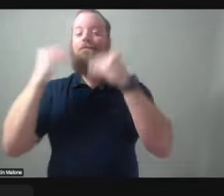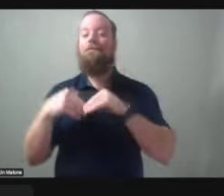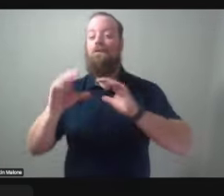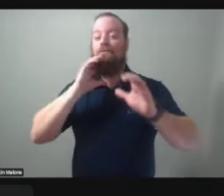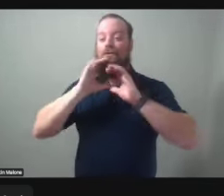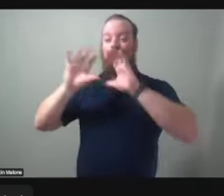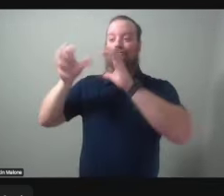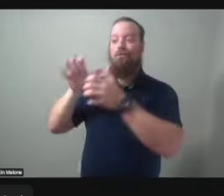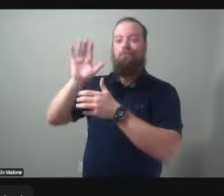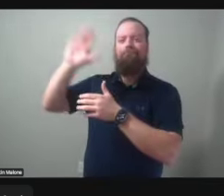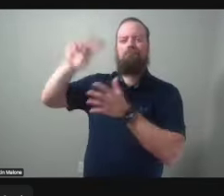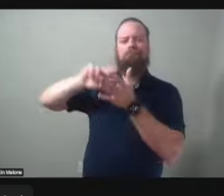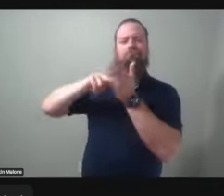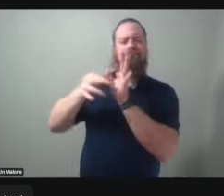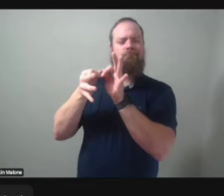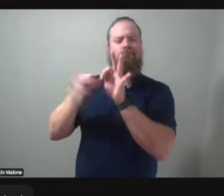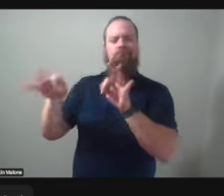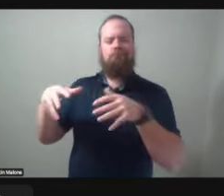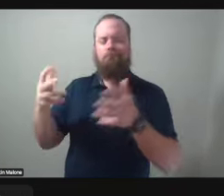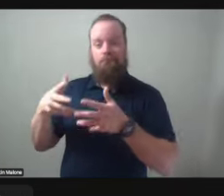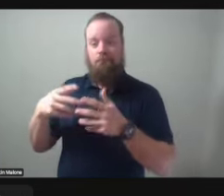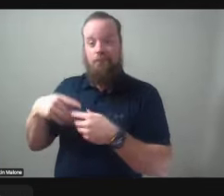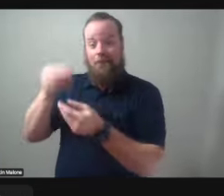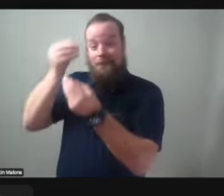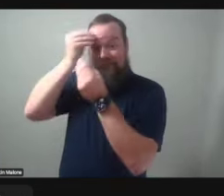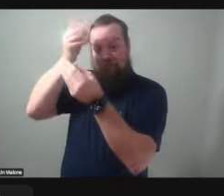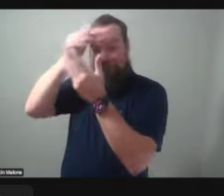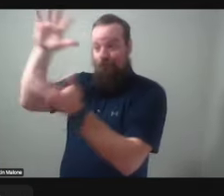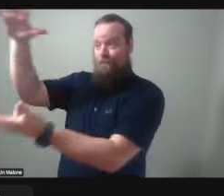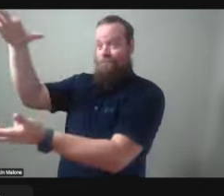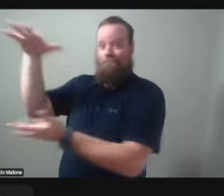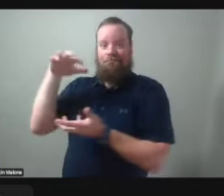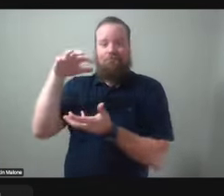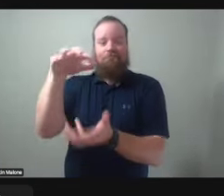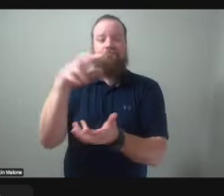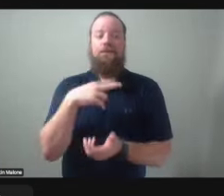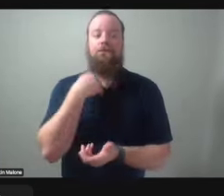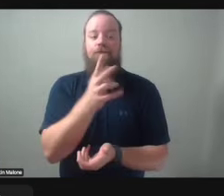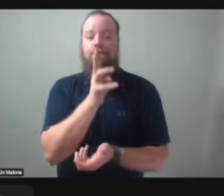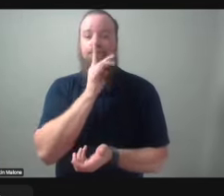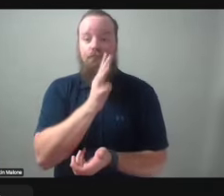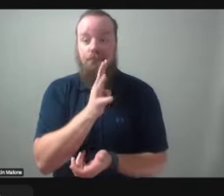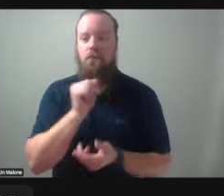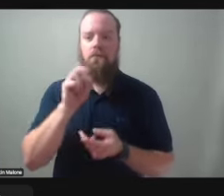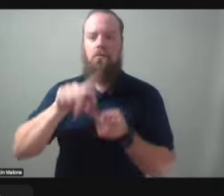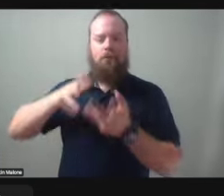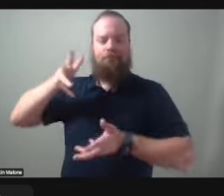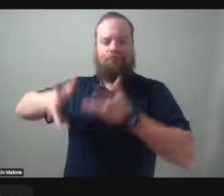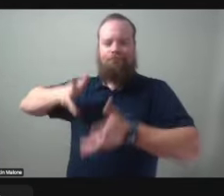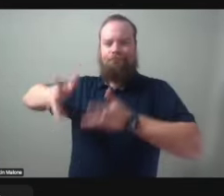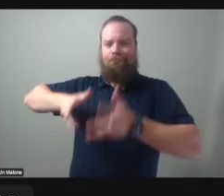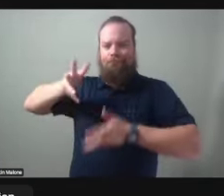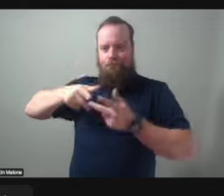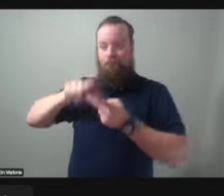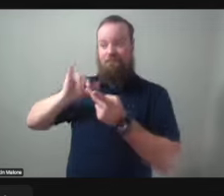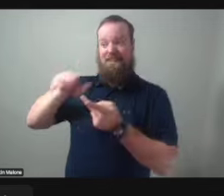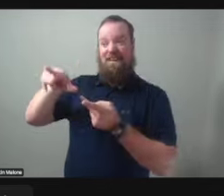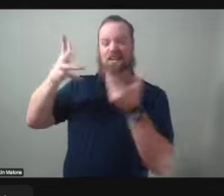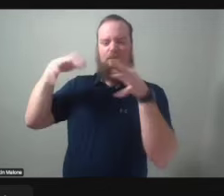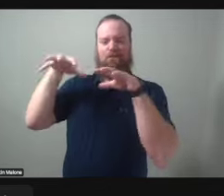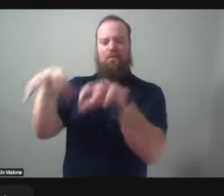does not check all those boxes and therefore is not a language. Now, communication. is when we have a transfer of information, be